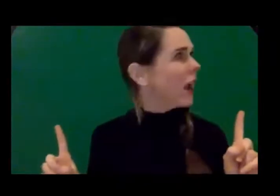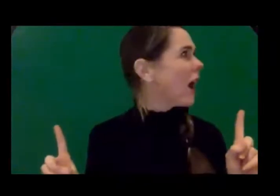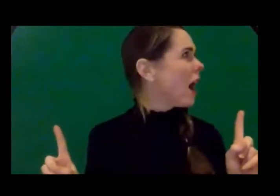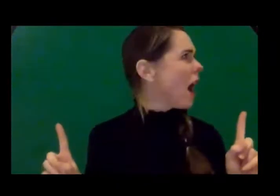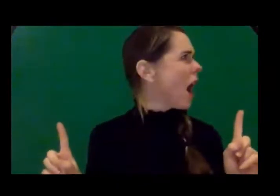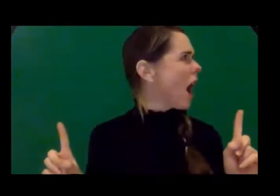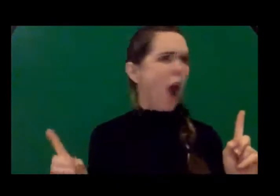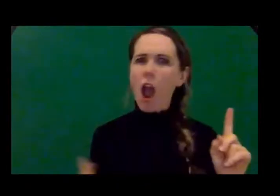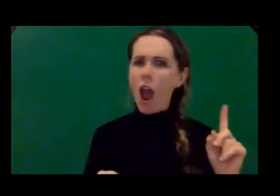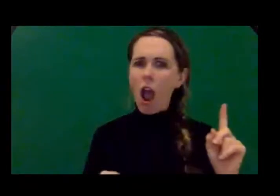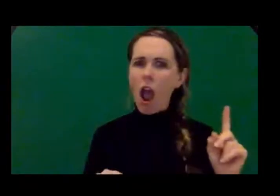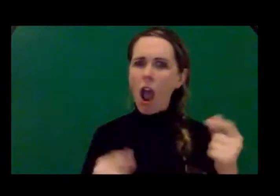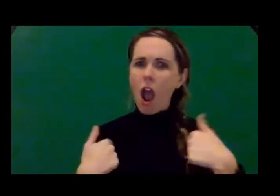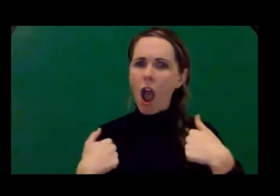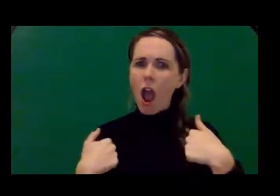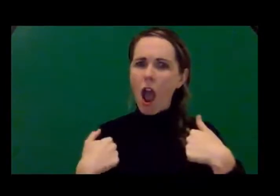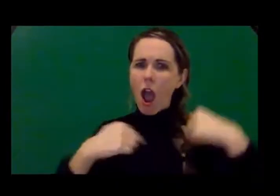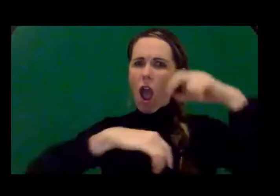I'm jumping.